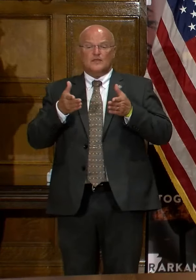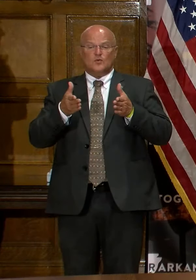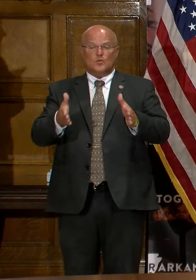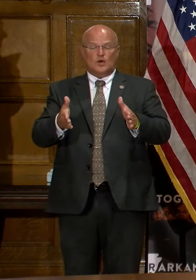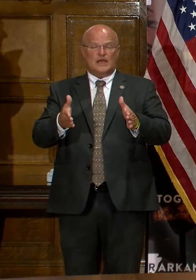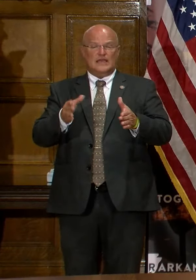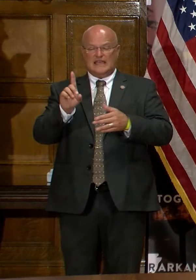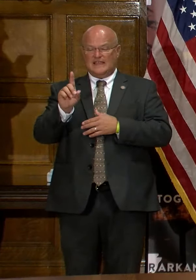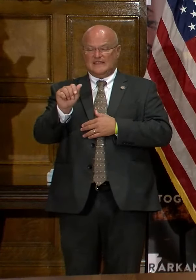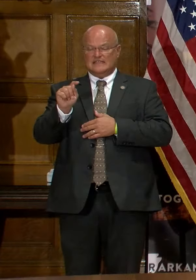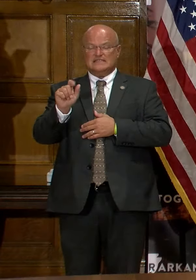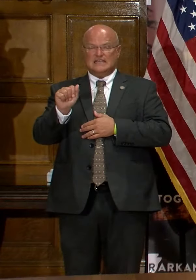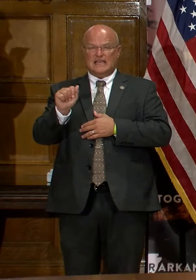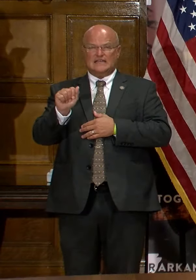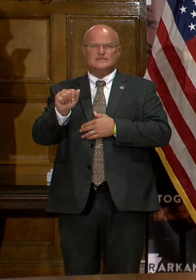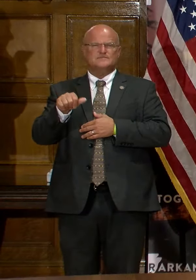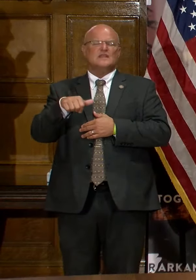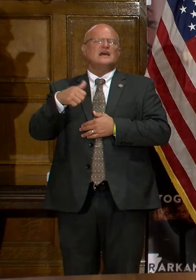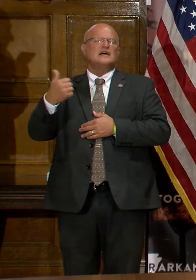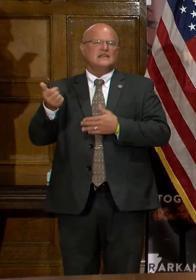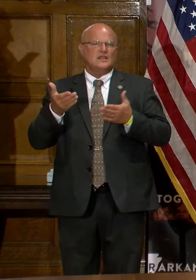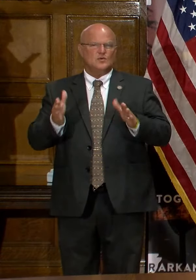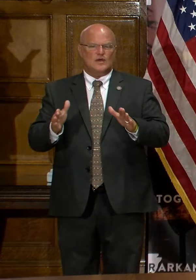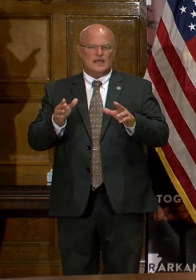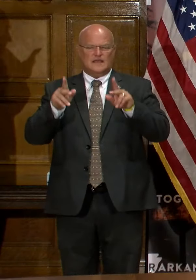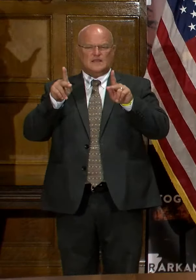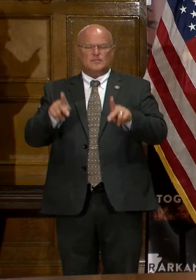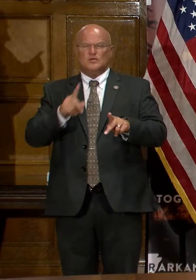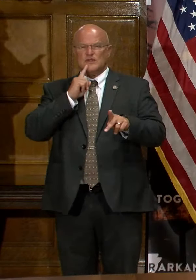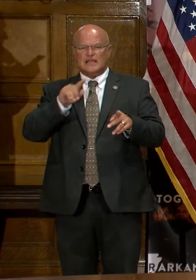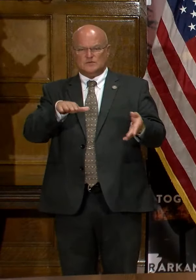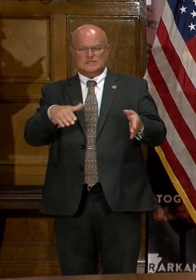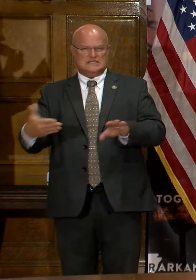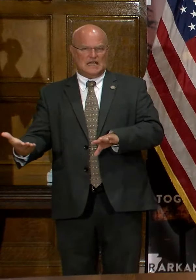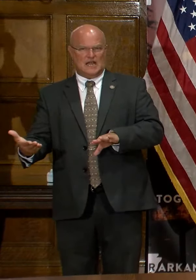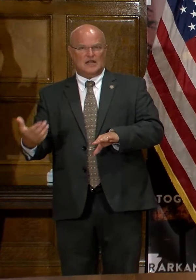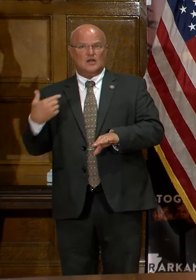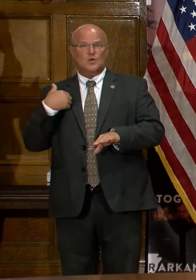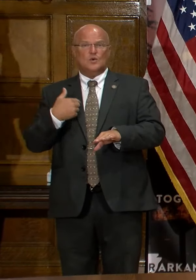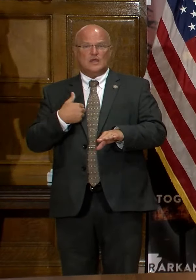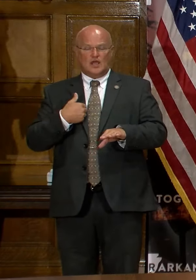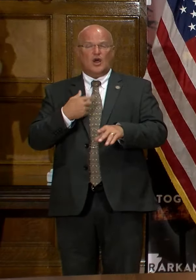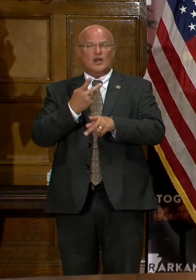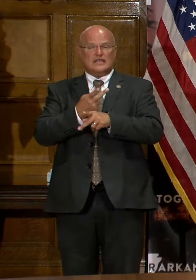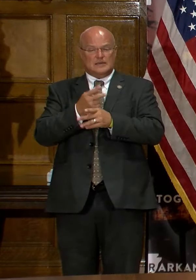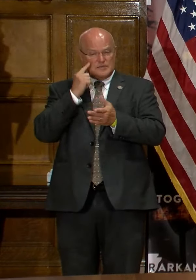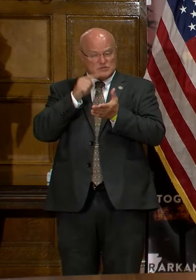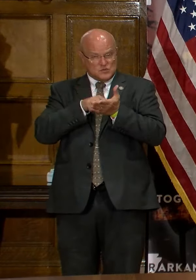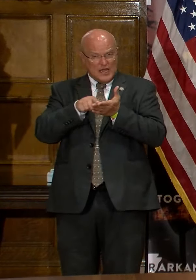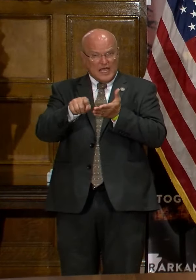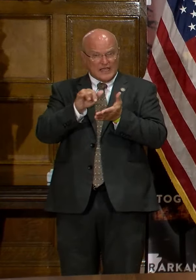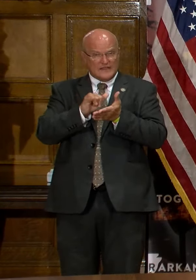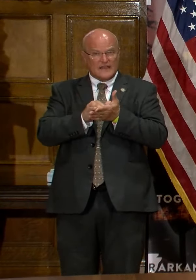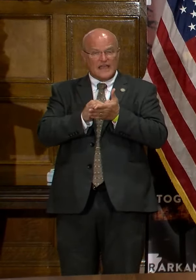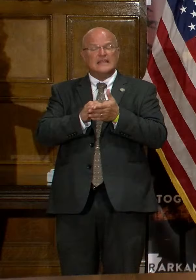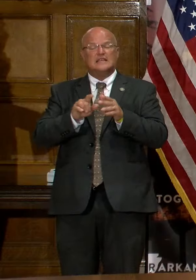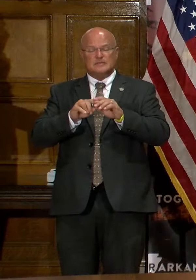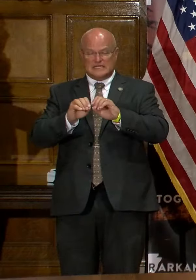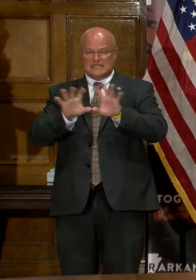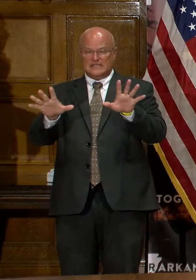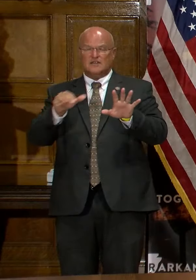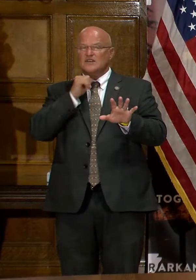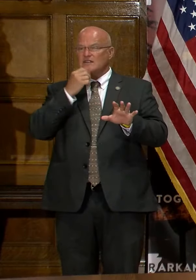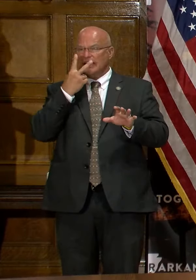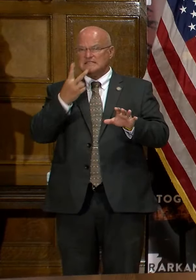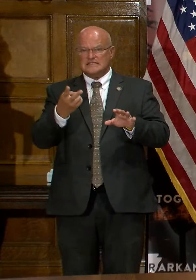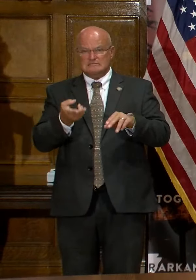them. Another way to look at that is the date that a person actually expired. And we are keeping track of that. It has been fairly linear. We have not